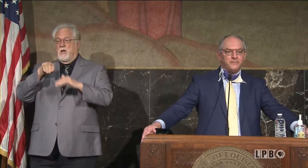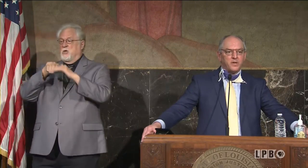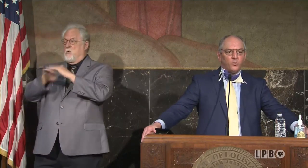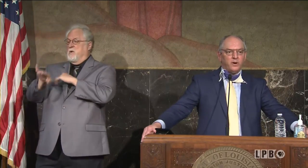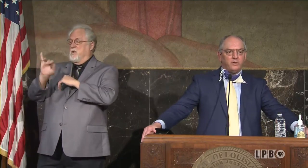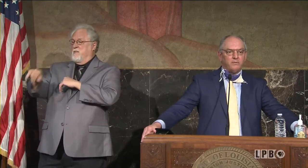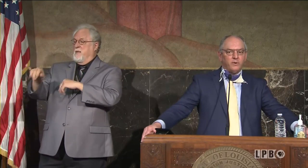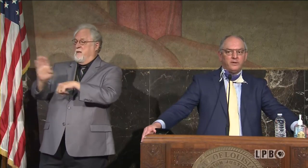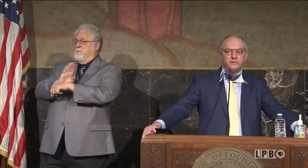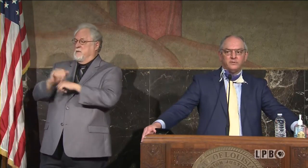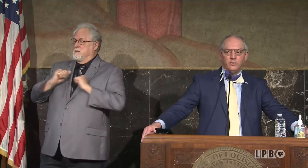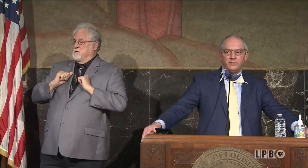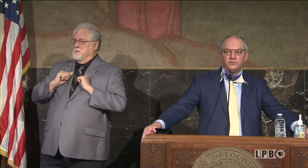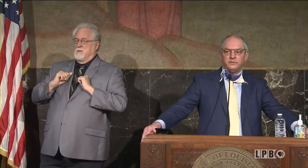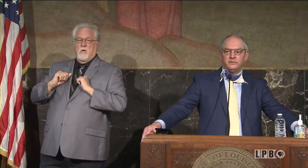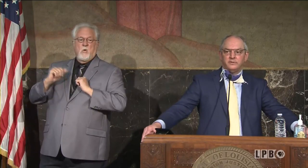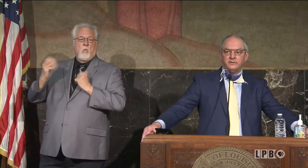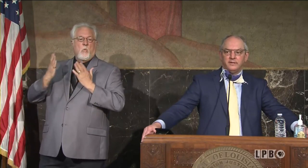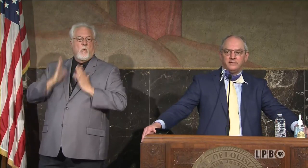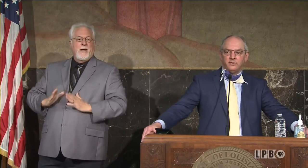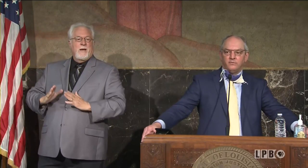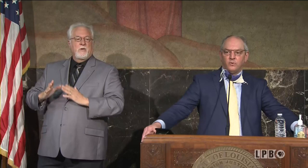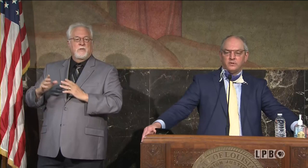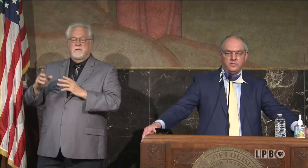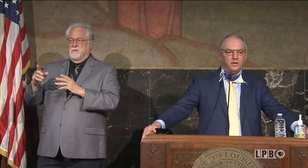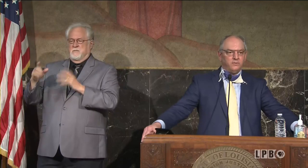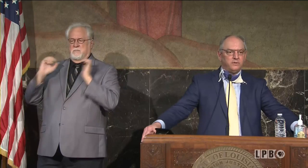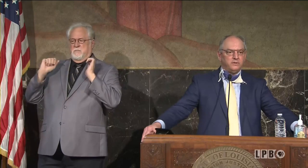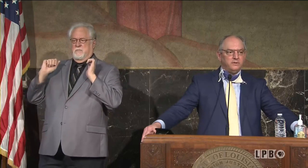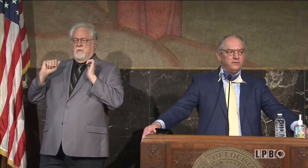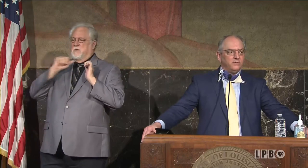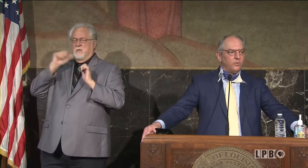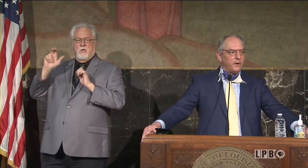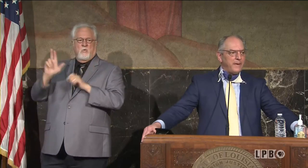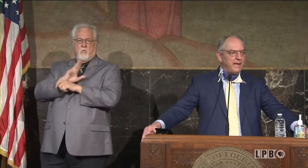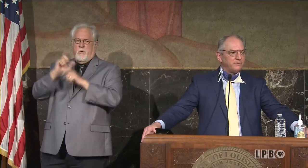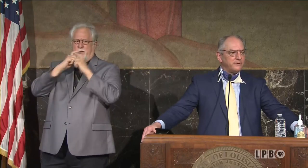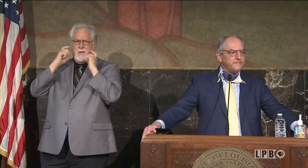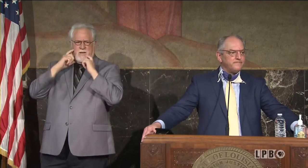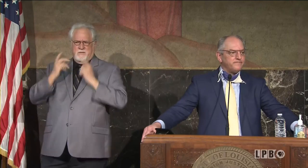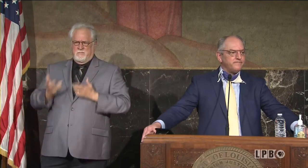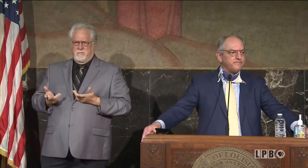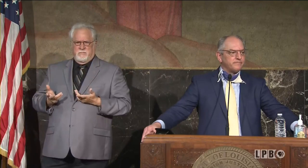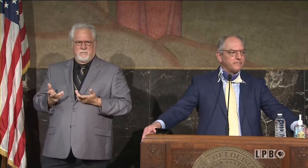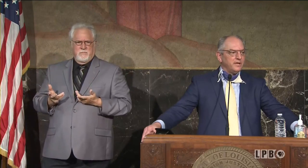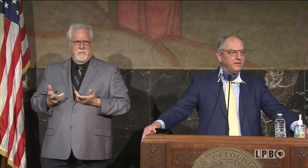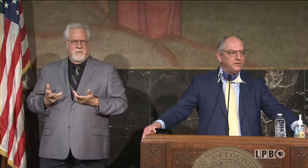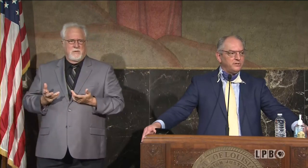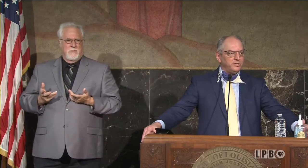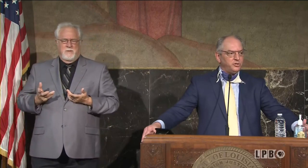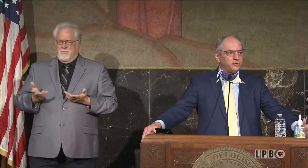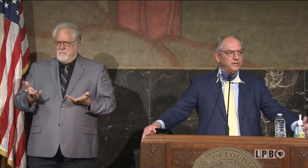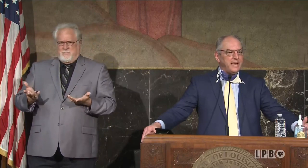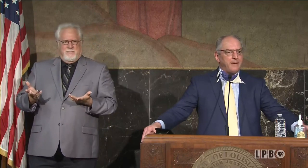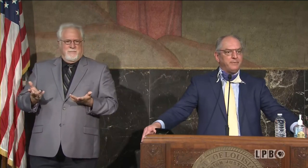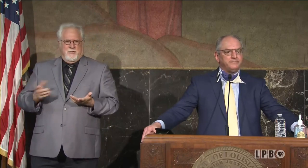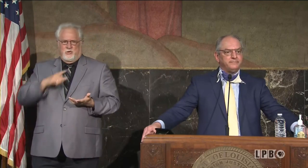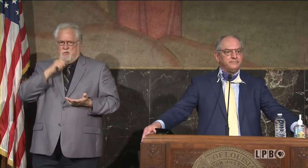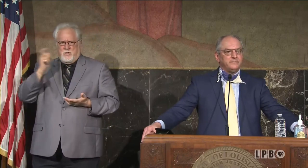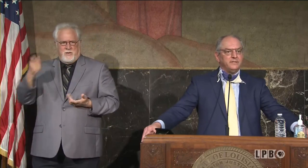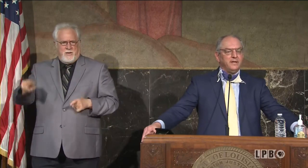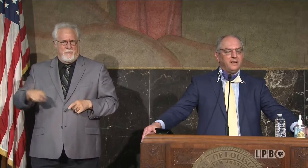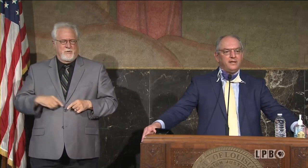establishment where waiters and waitresses and so forth don't wear a mask. It just shouldn't